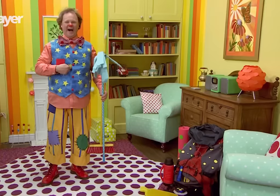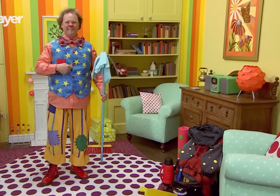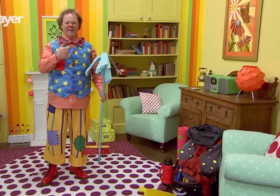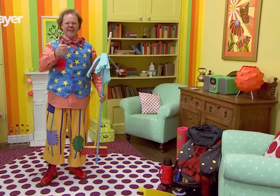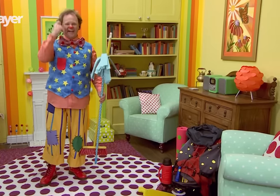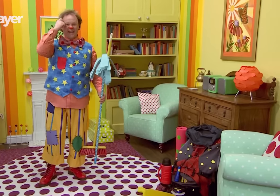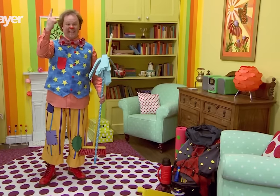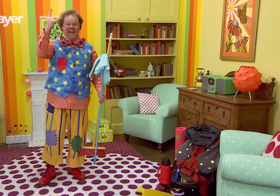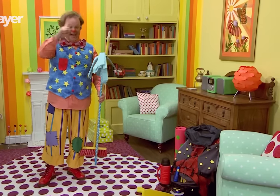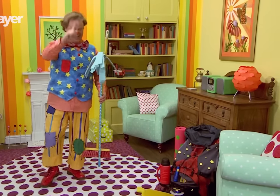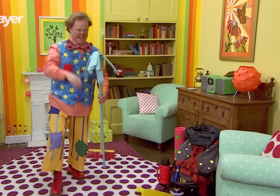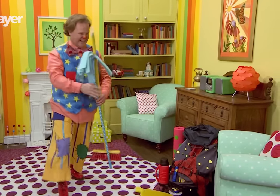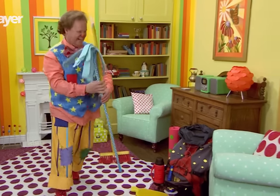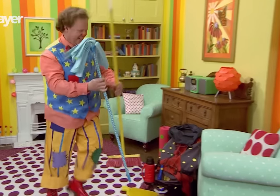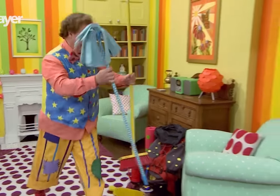I've got a good idea.